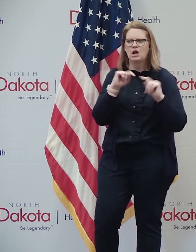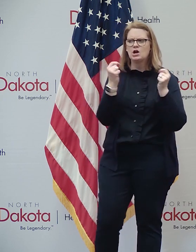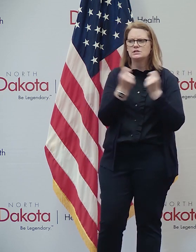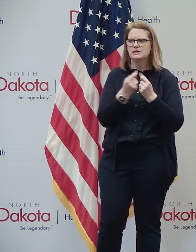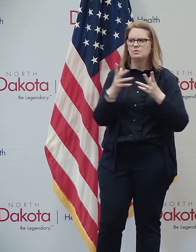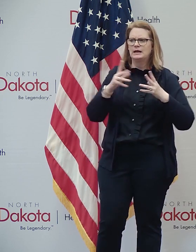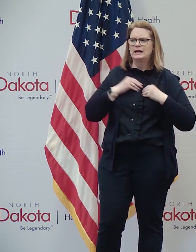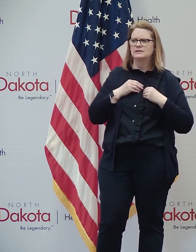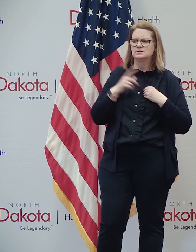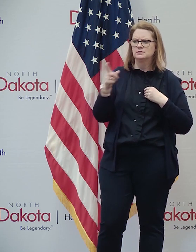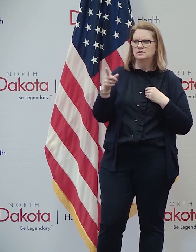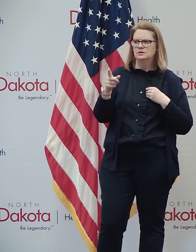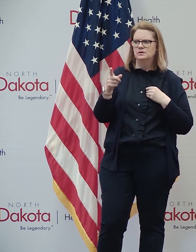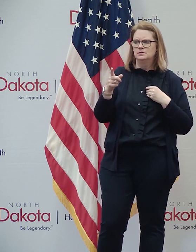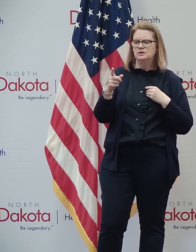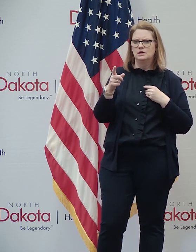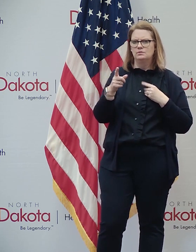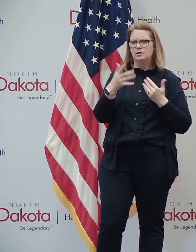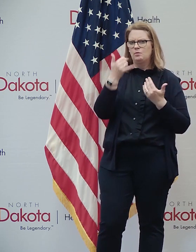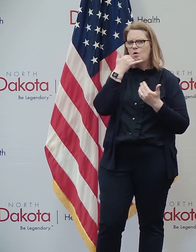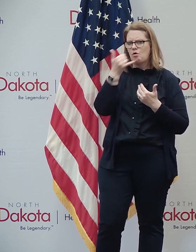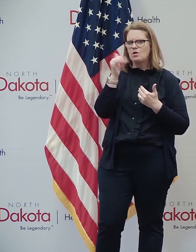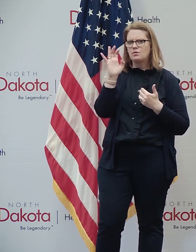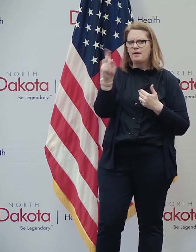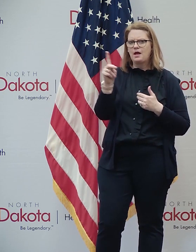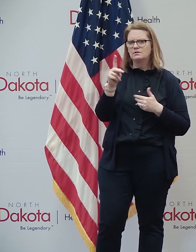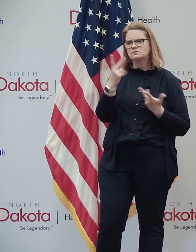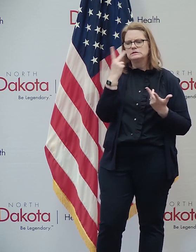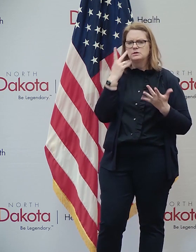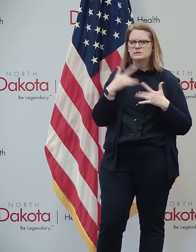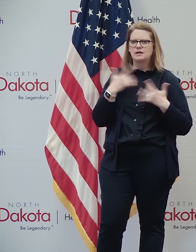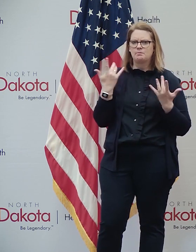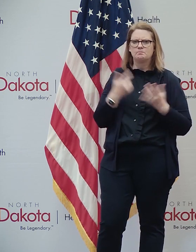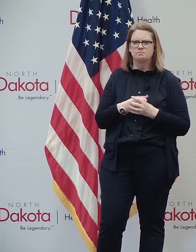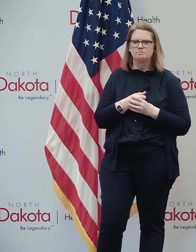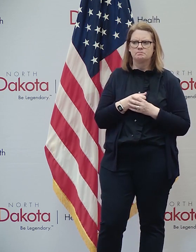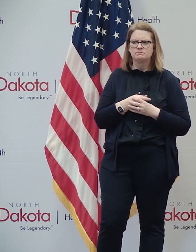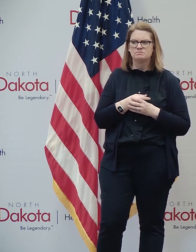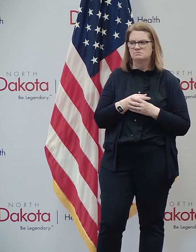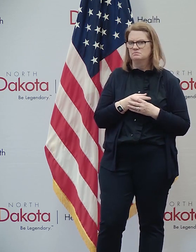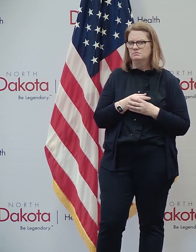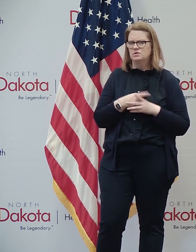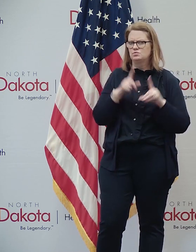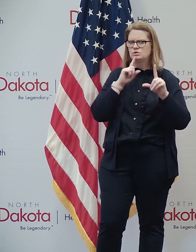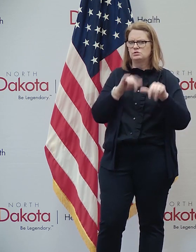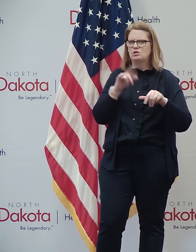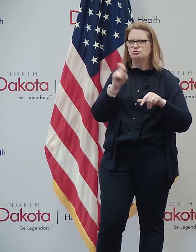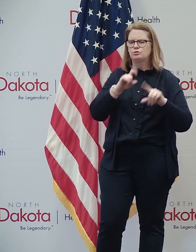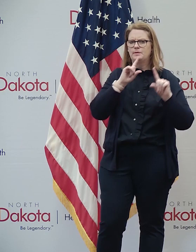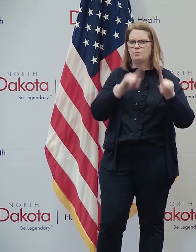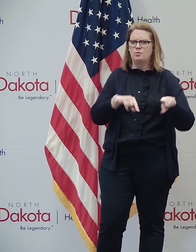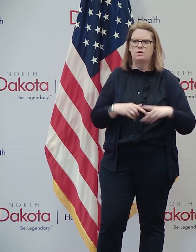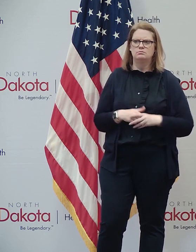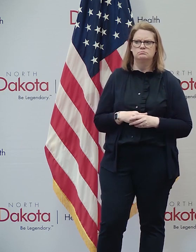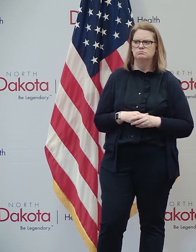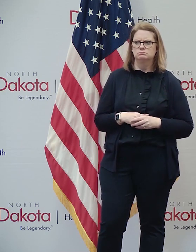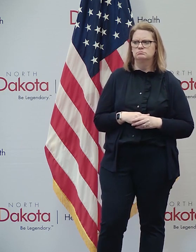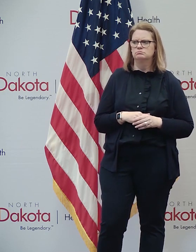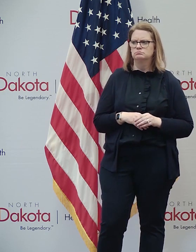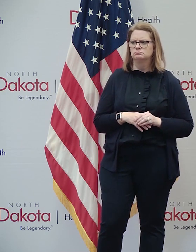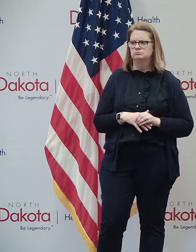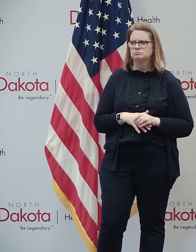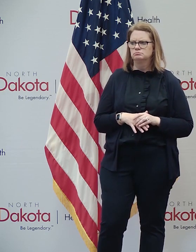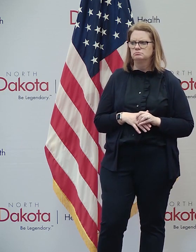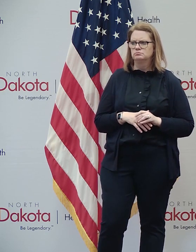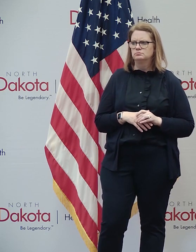seems to me like I got to check on that because that doesn't make any sense to me because anything collected on May 3rd would have already been run through the lab. So maybe there's a